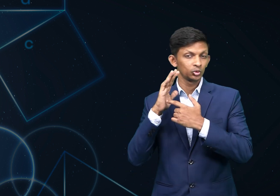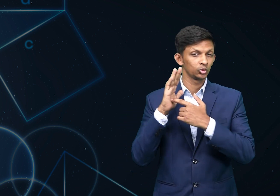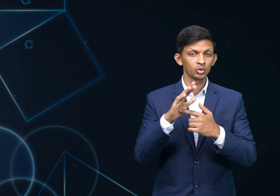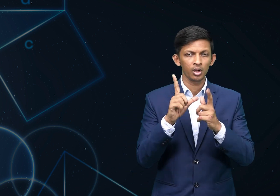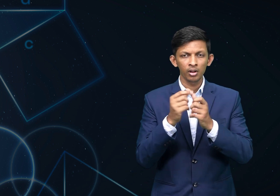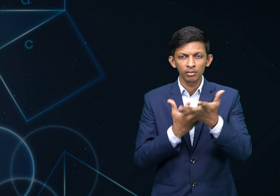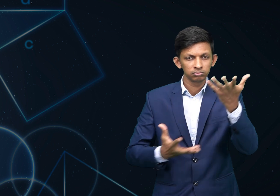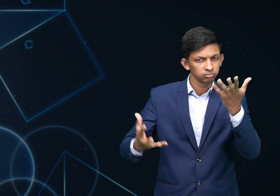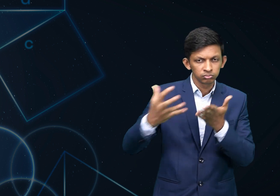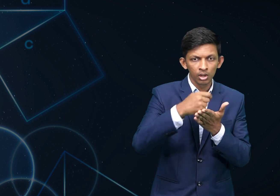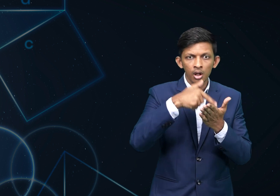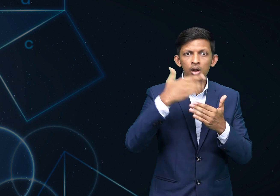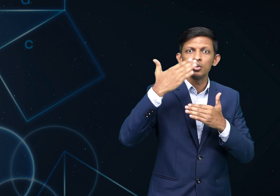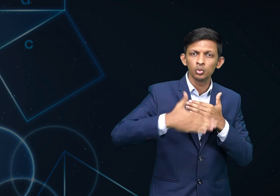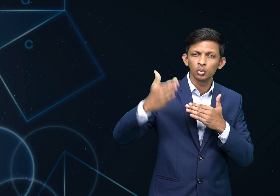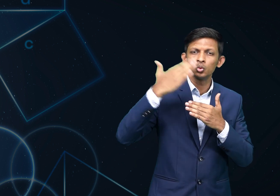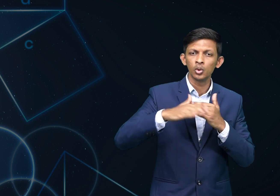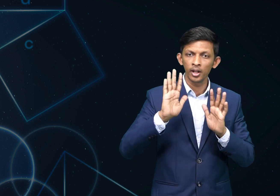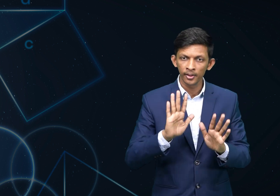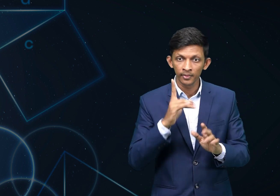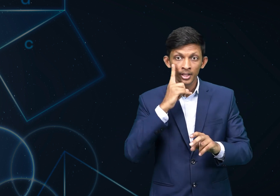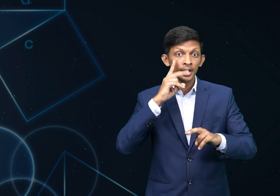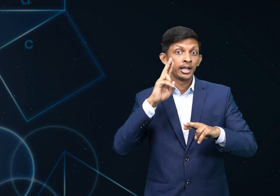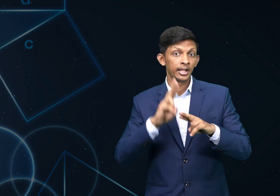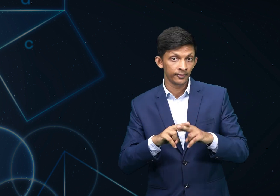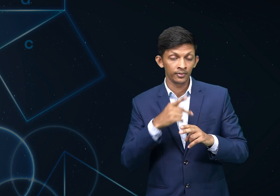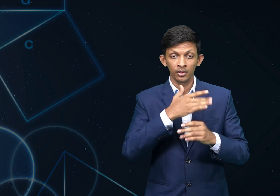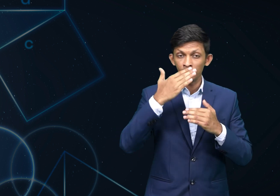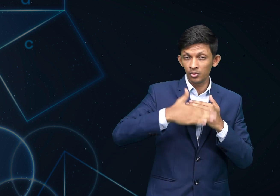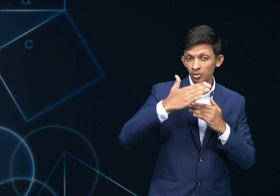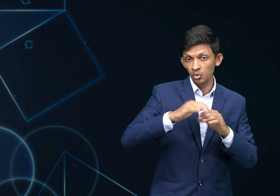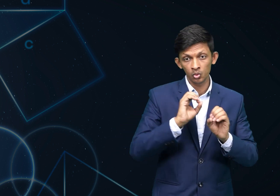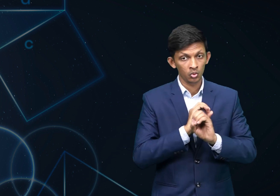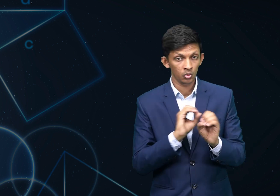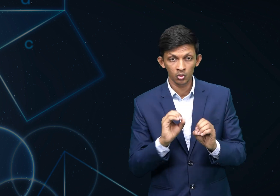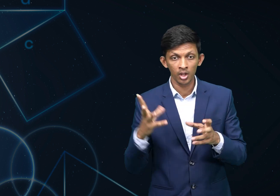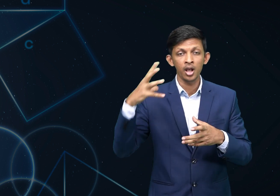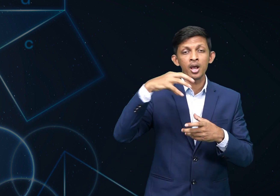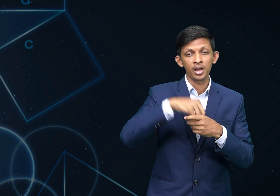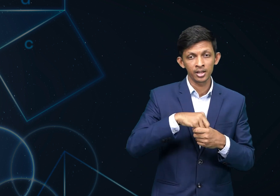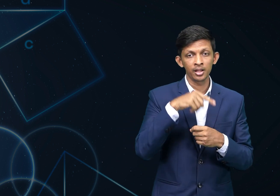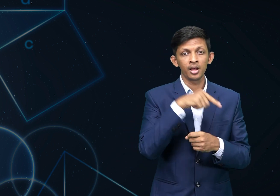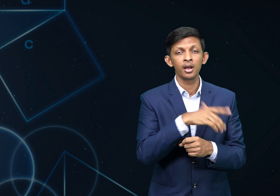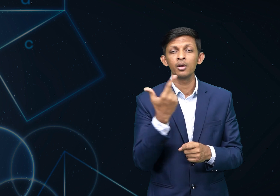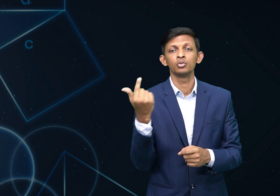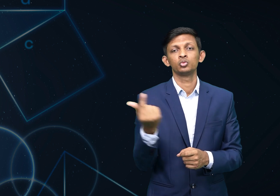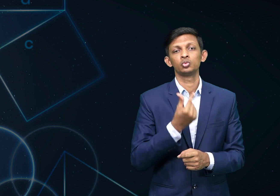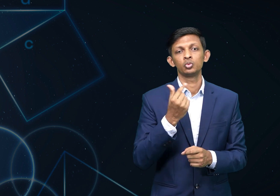Step 1. Represent the data in the continuous form if it is in discontinuous form by converting it using